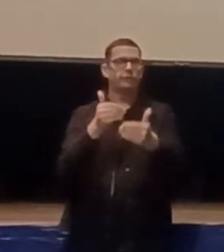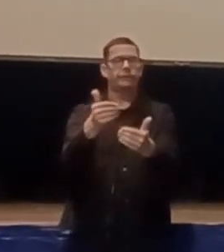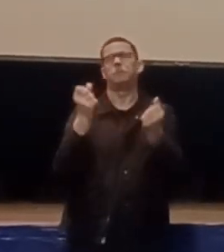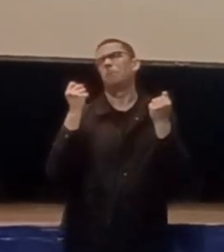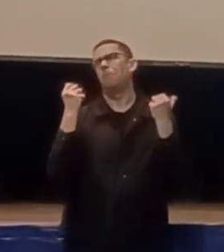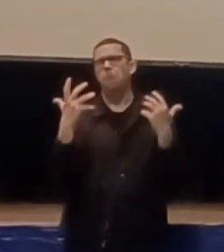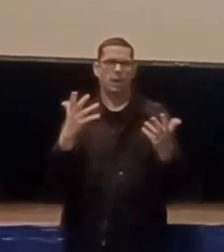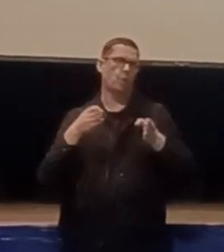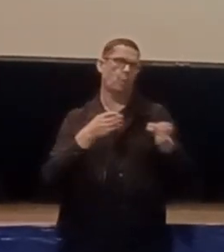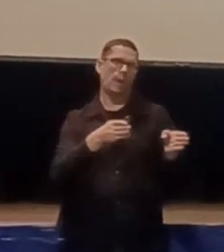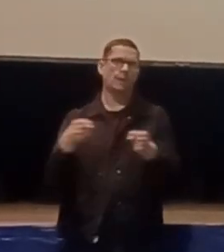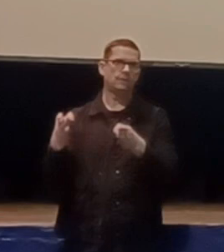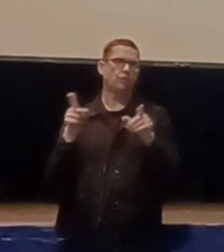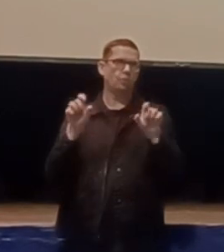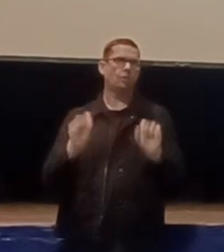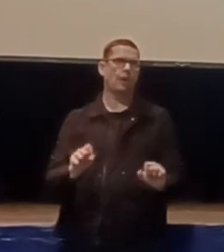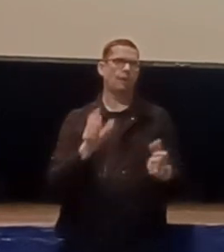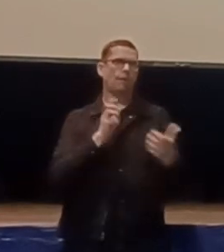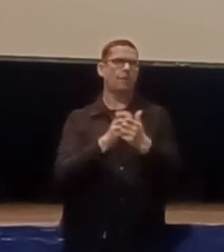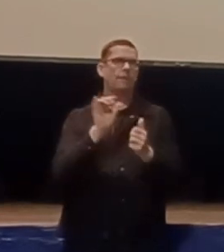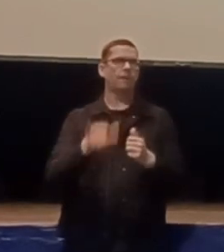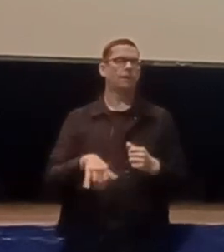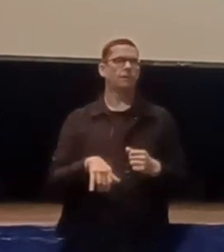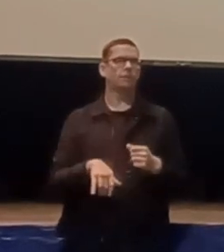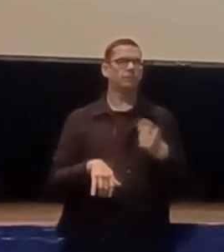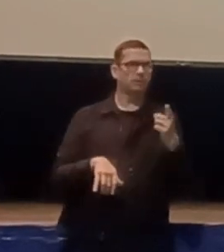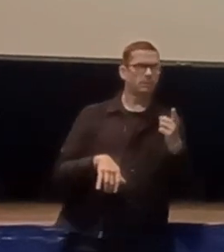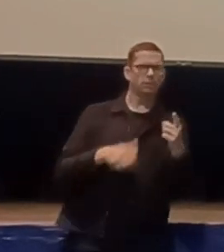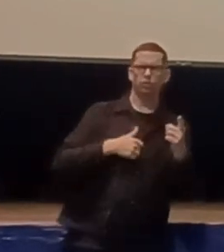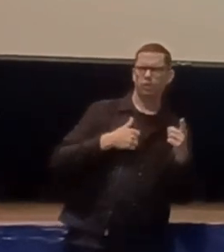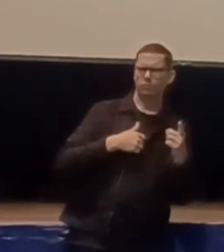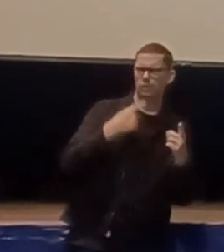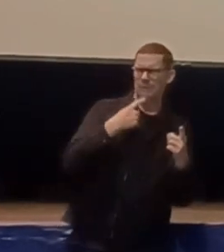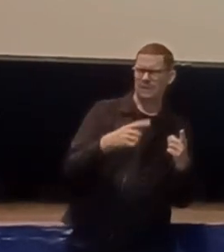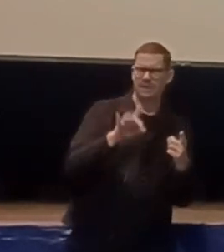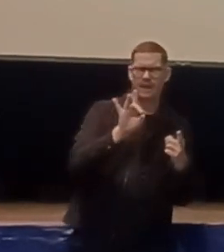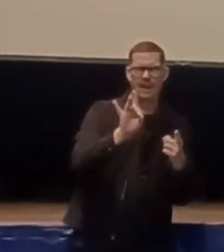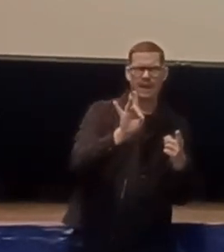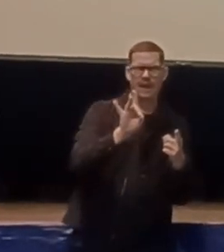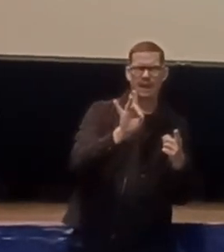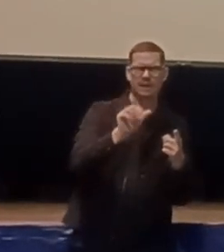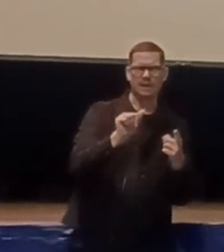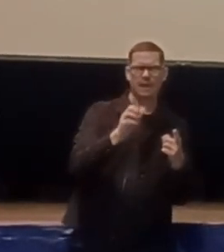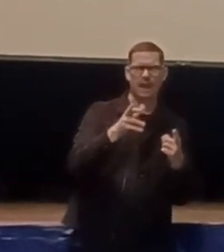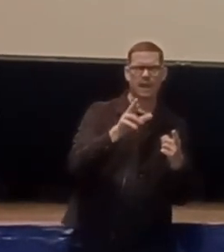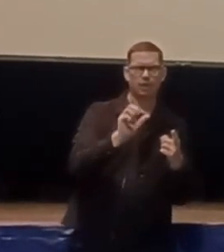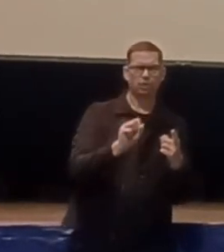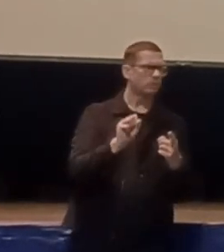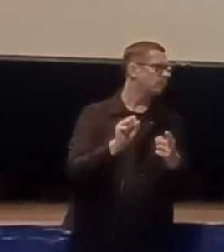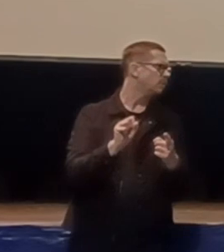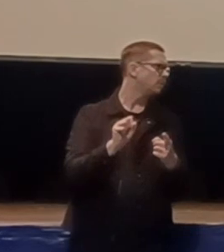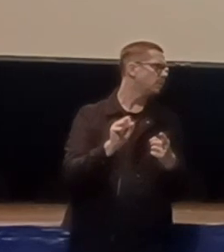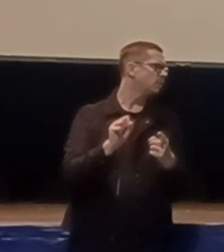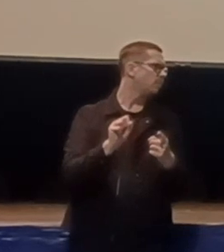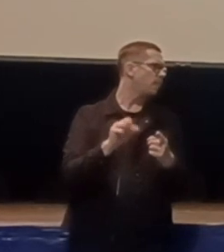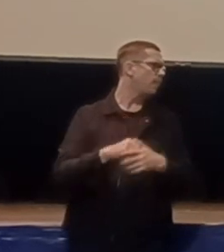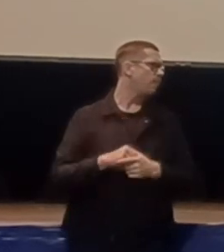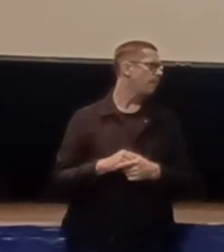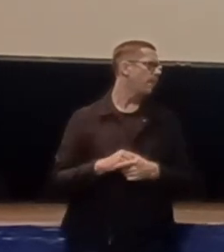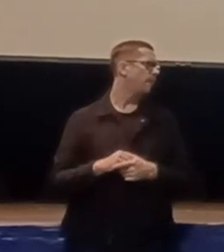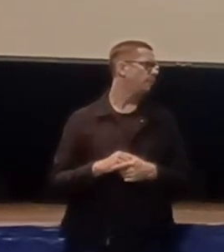ways in which you can accommodate that. I'm sorry, you said on the 8 acres? Correct. The employee parking? So as part